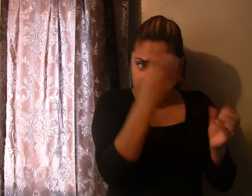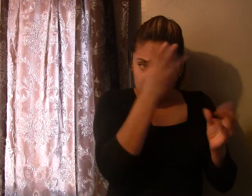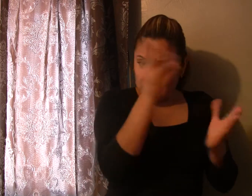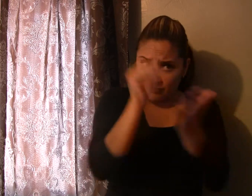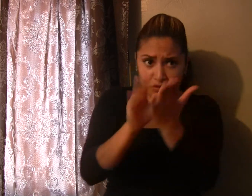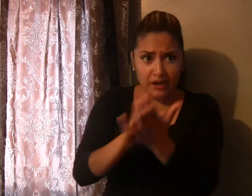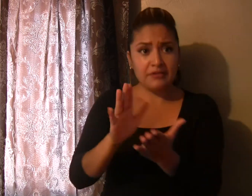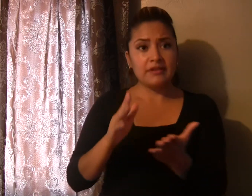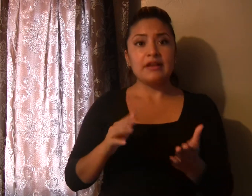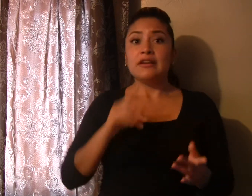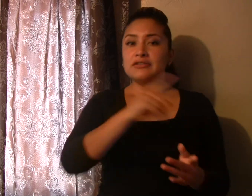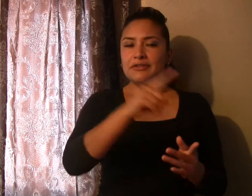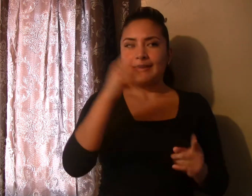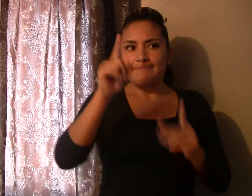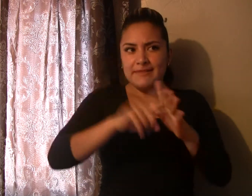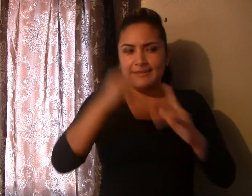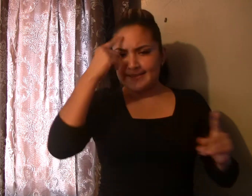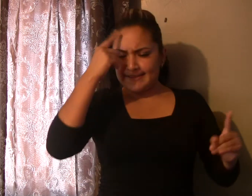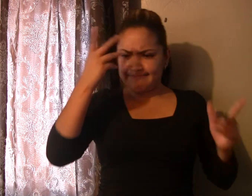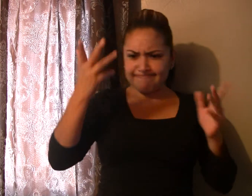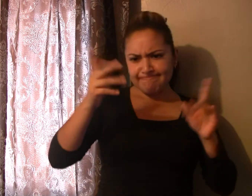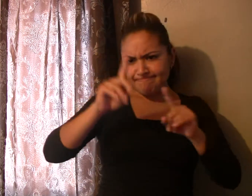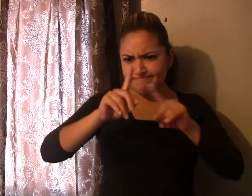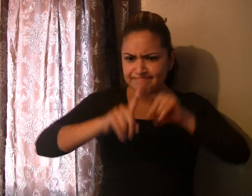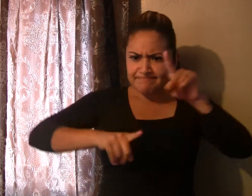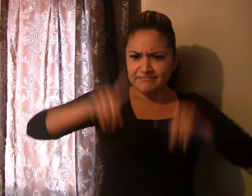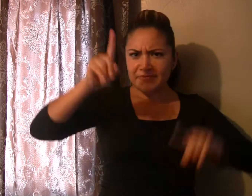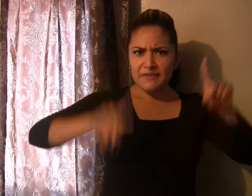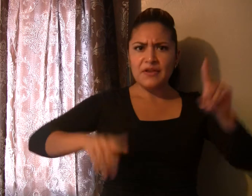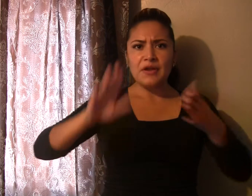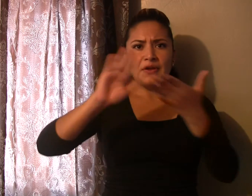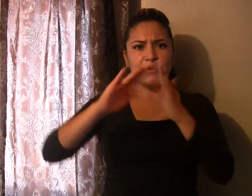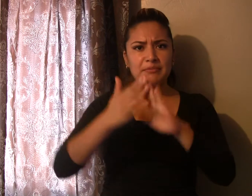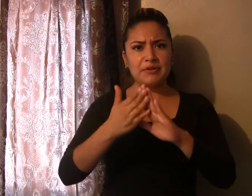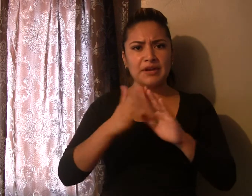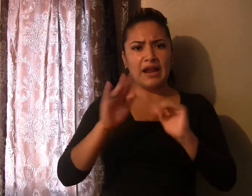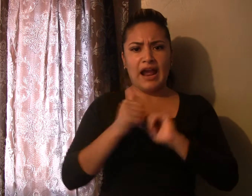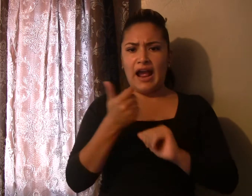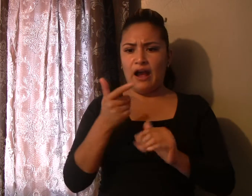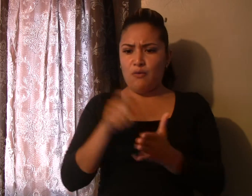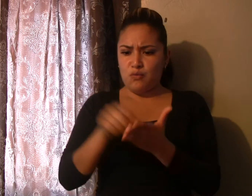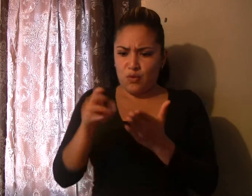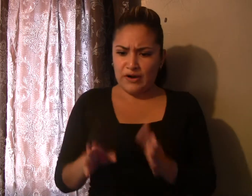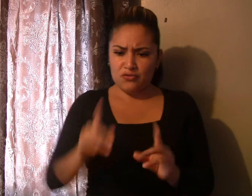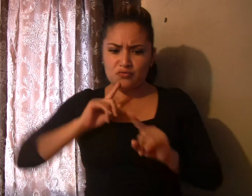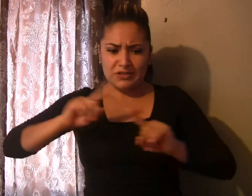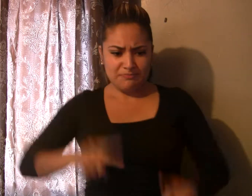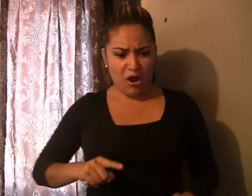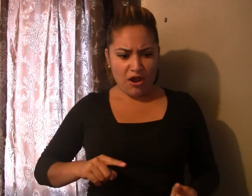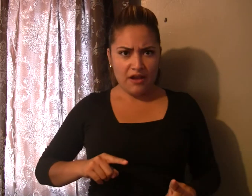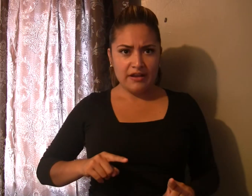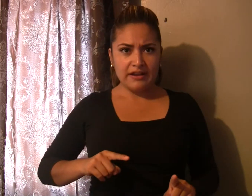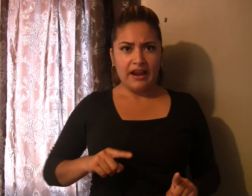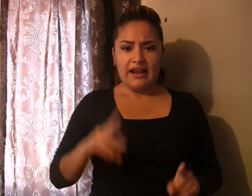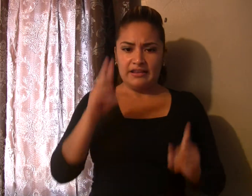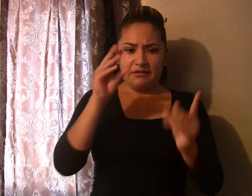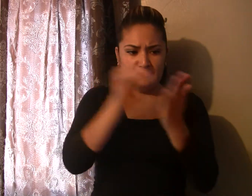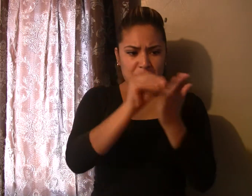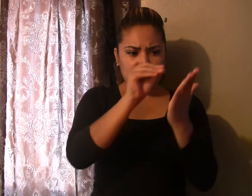discourse communities and how writers respond to each other, and how writers are writing to create a body of knowledge, and then they become